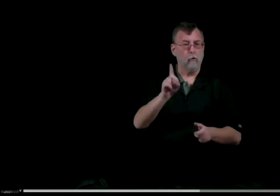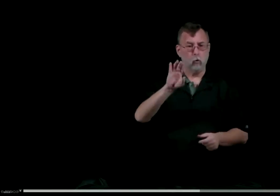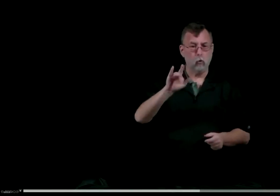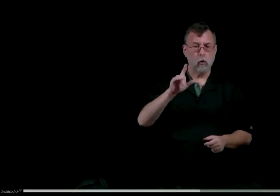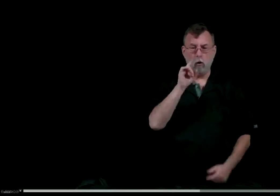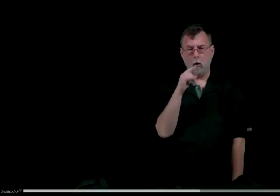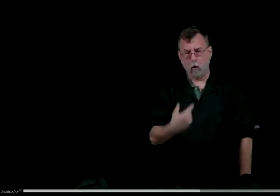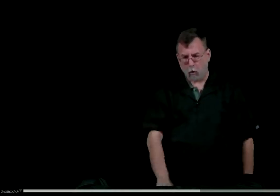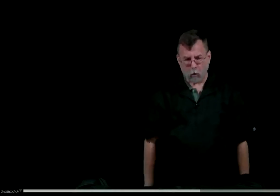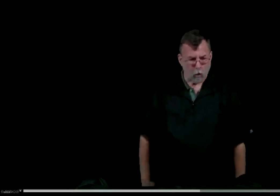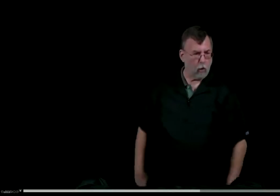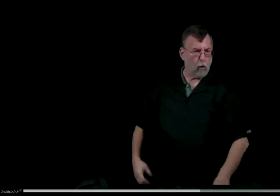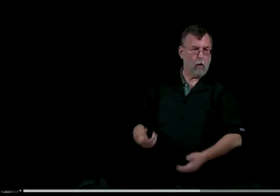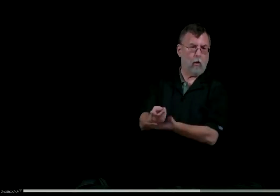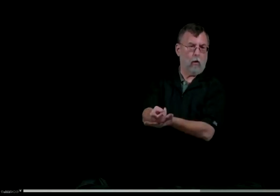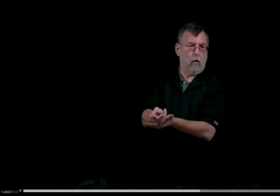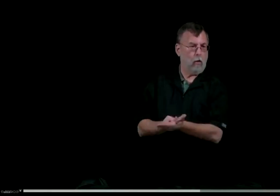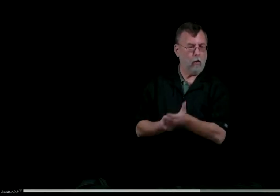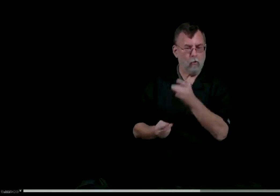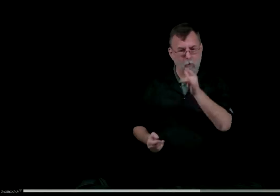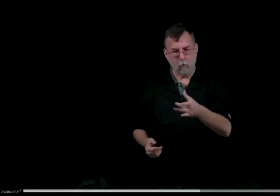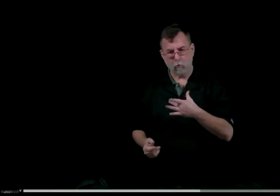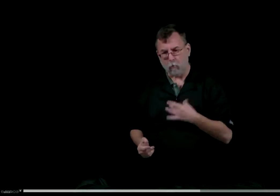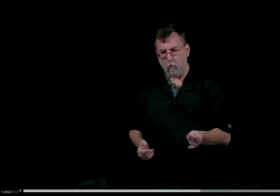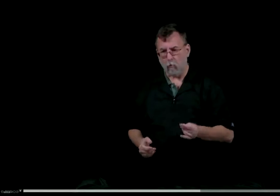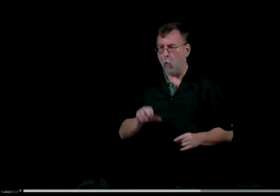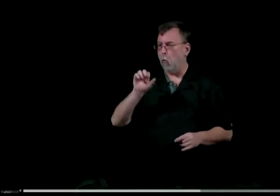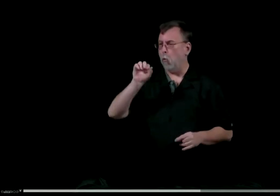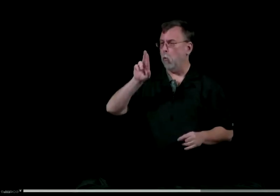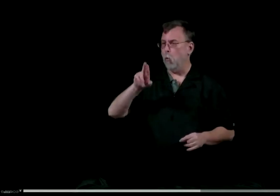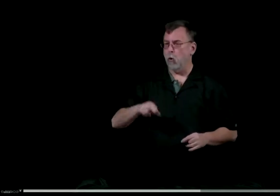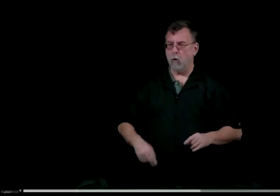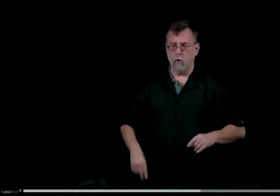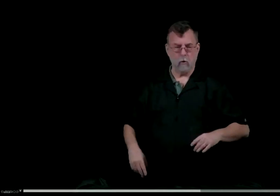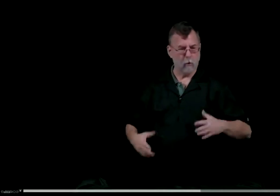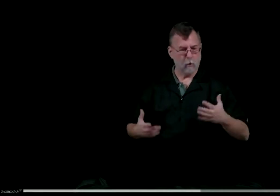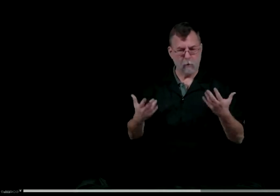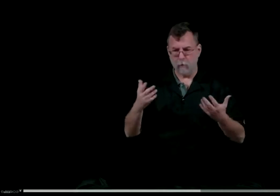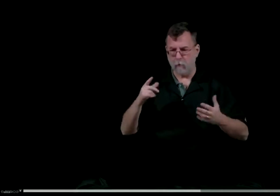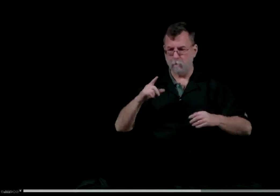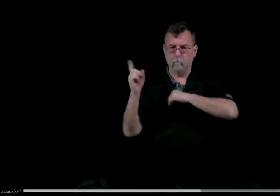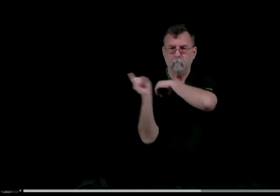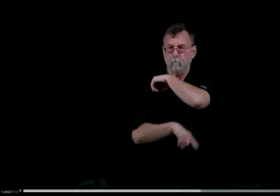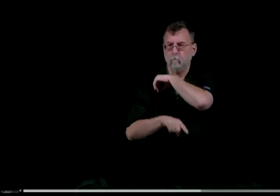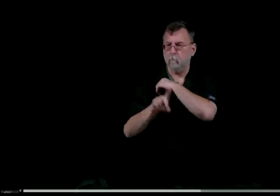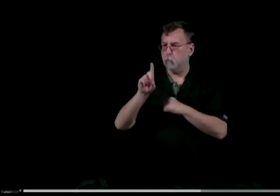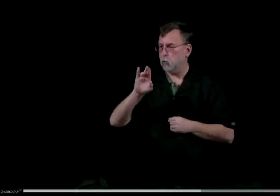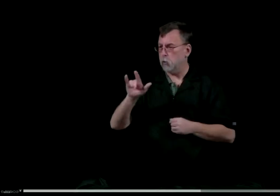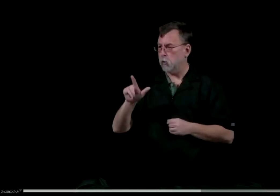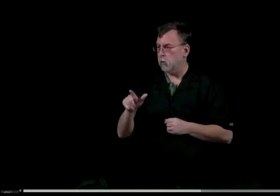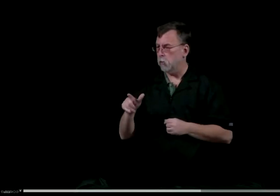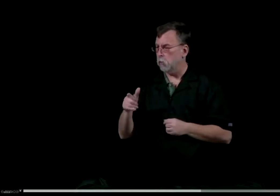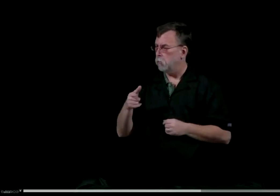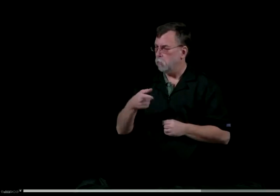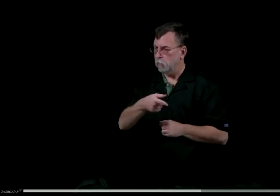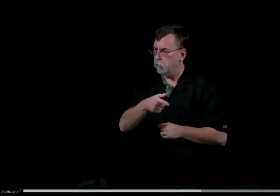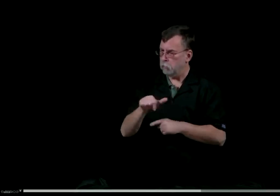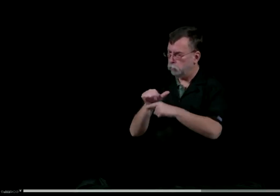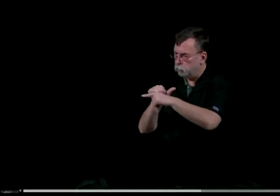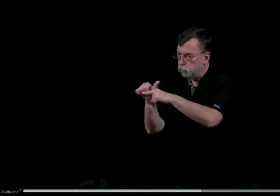For example, running and running and running. It's just so exhausted, or punishing them